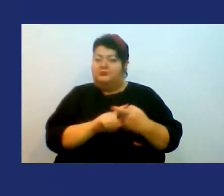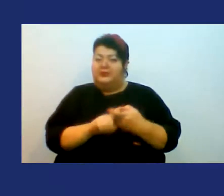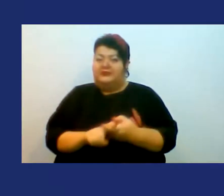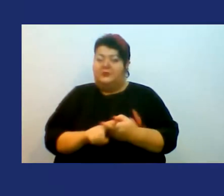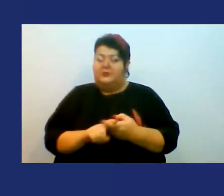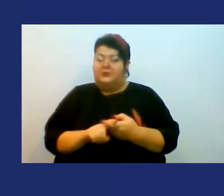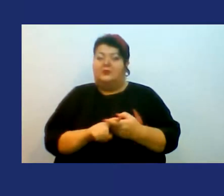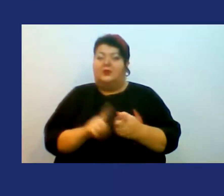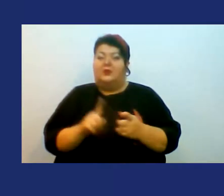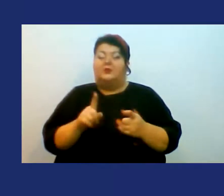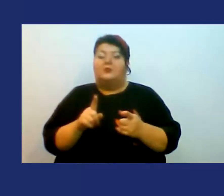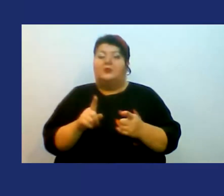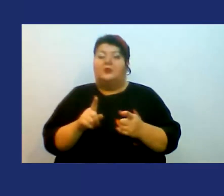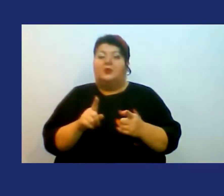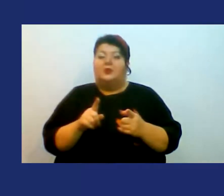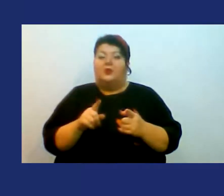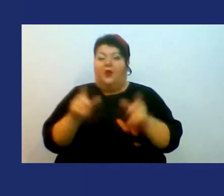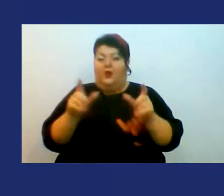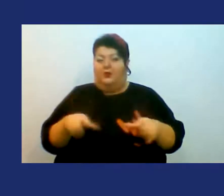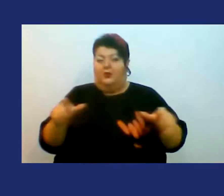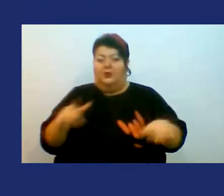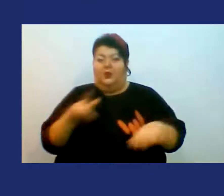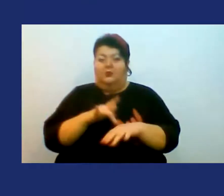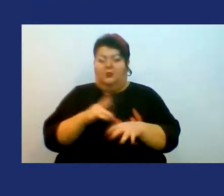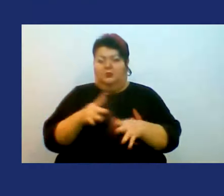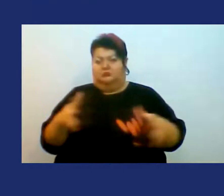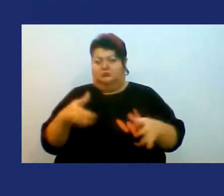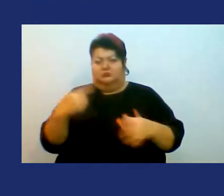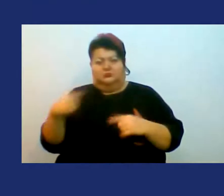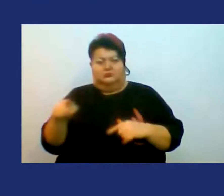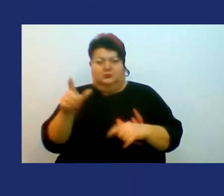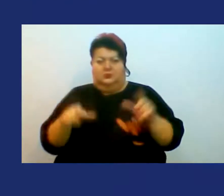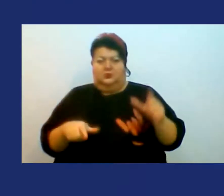pandemic, the electoral breakdown was quite different, and how